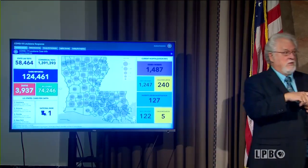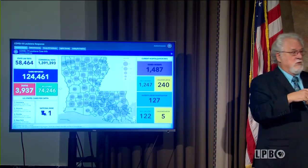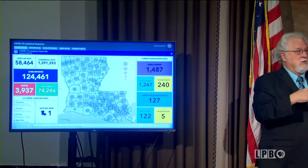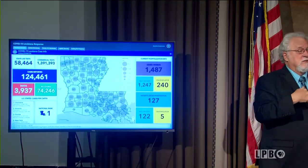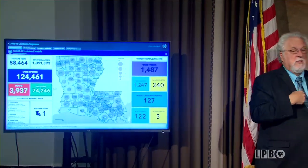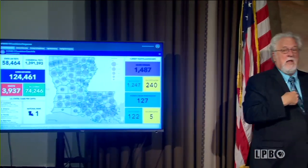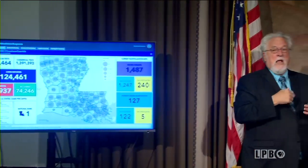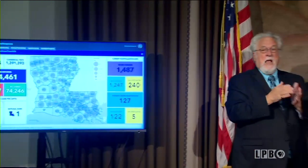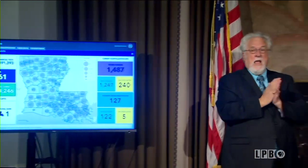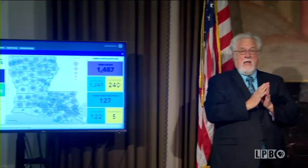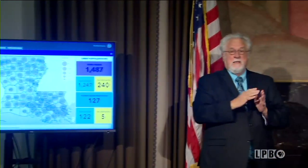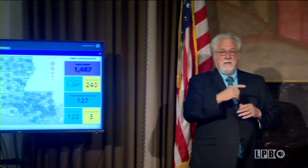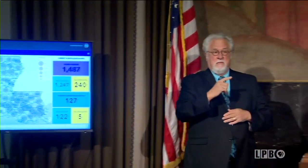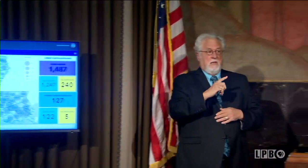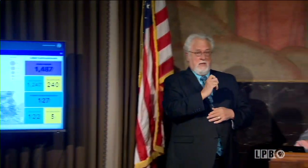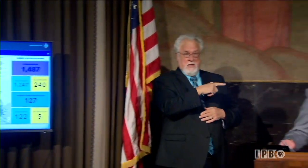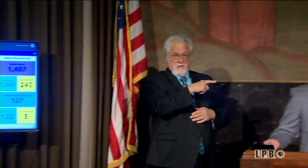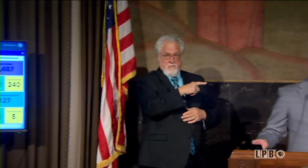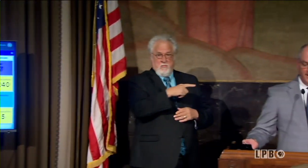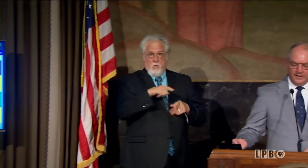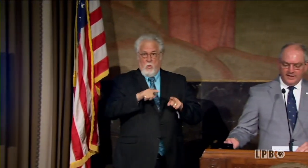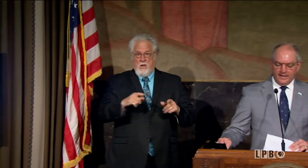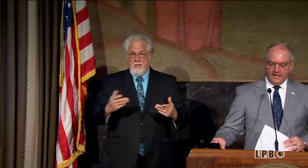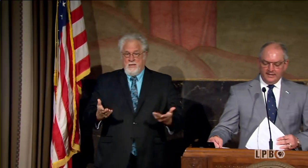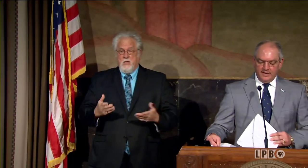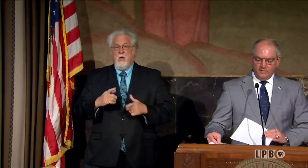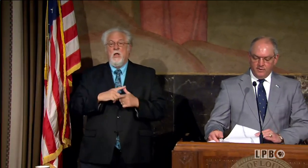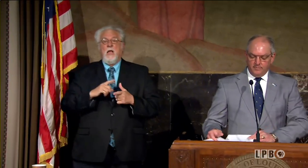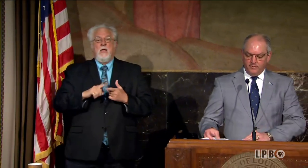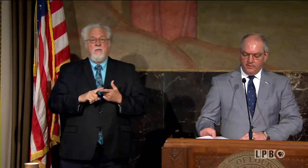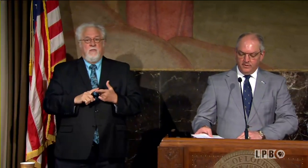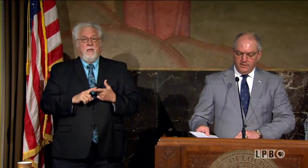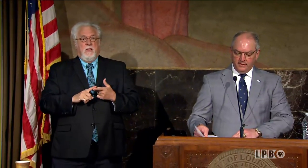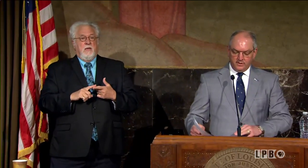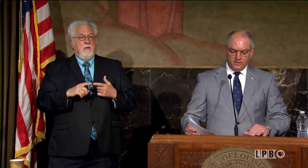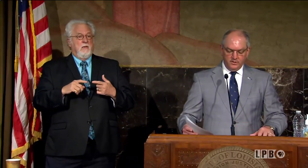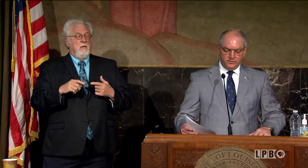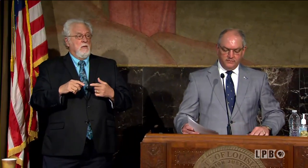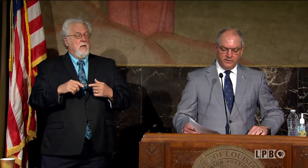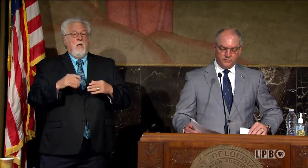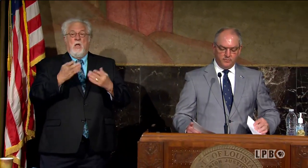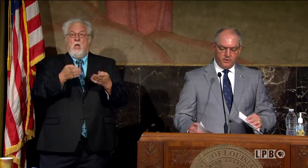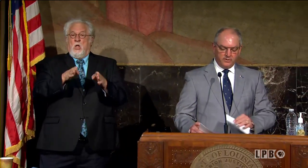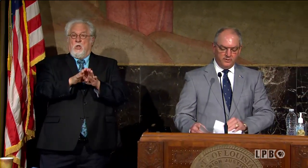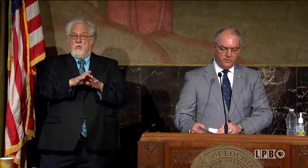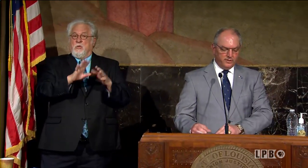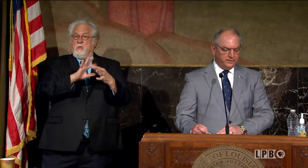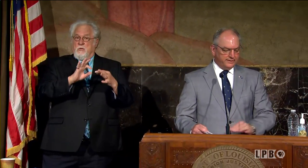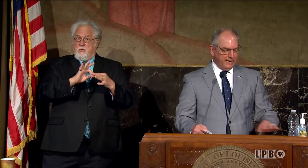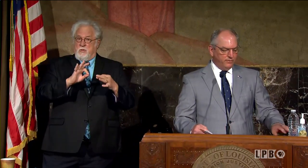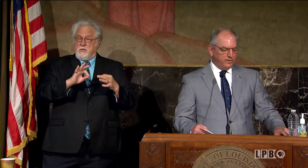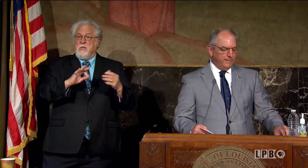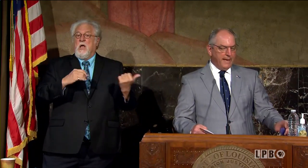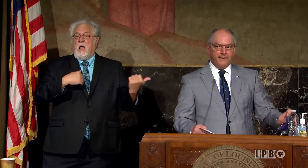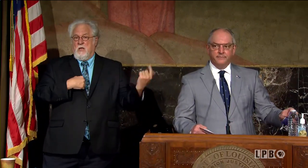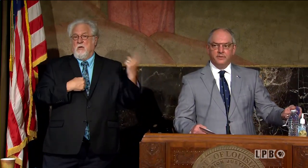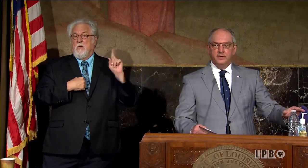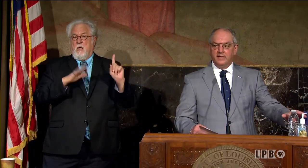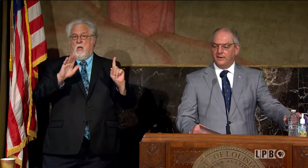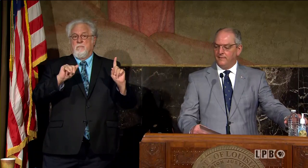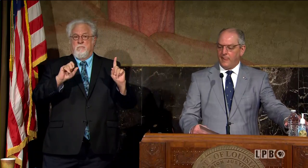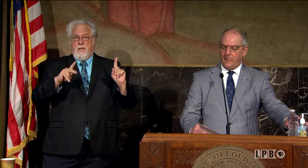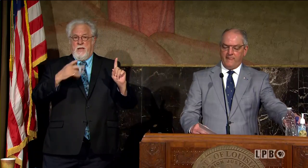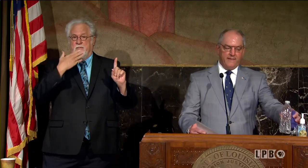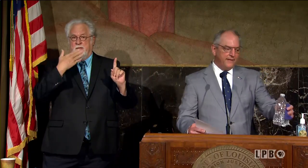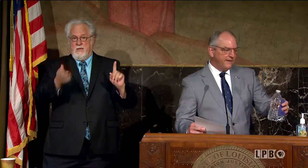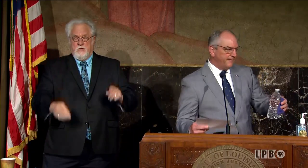I would ask you to ask them of him while he's here, and then upon the conclusion of his remarks and questions, I will come back.